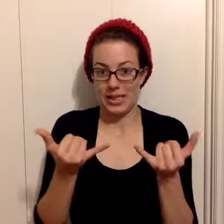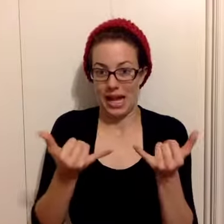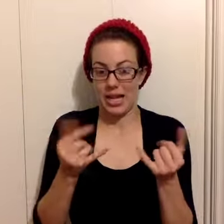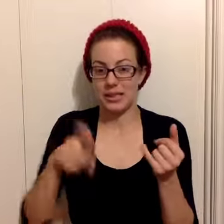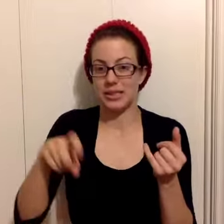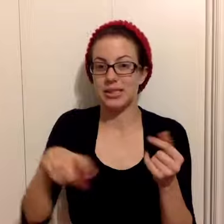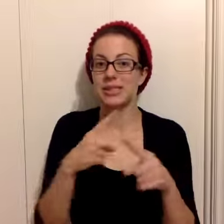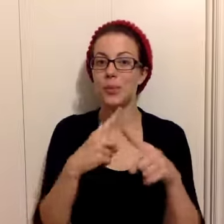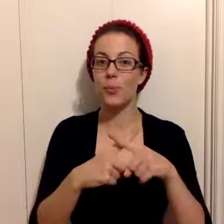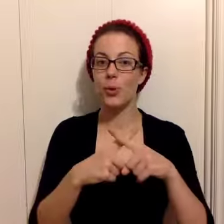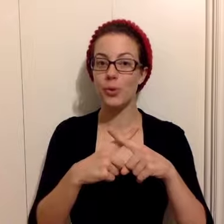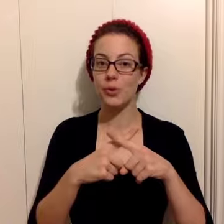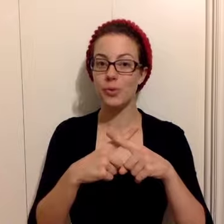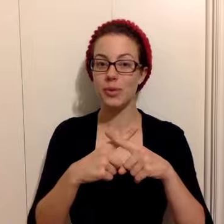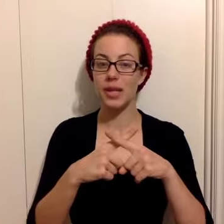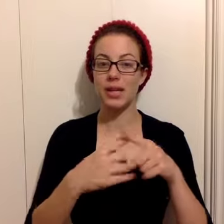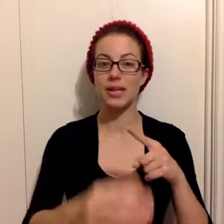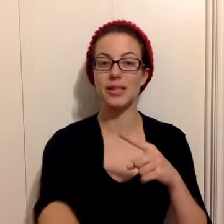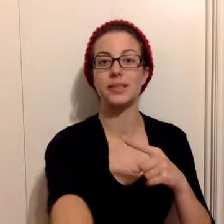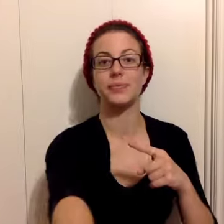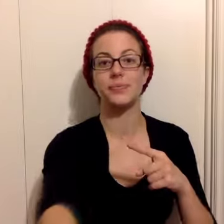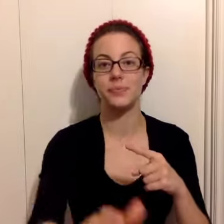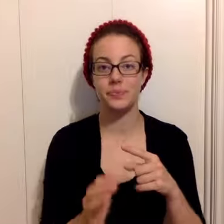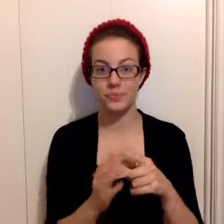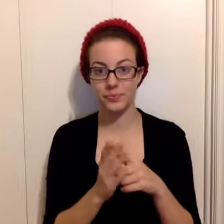total amount of wood that we'll need.